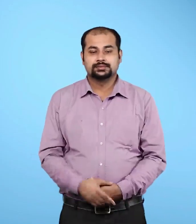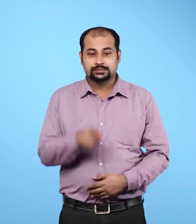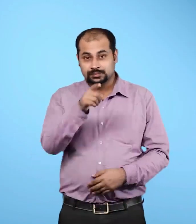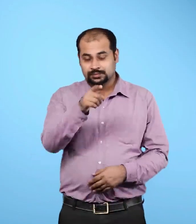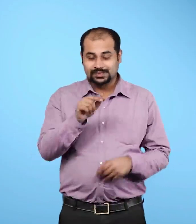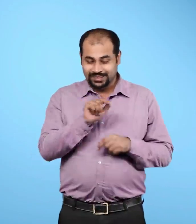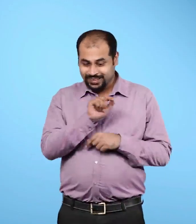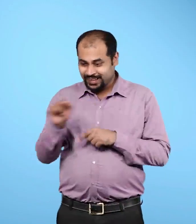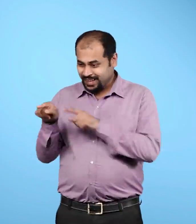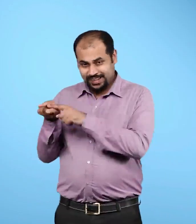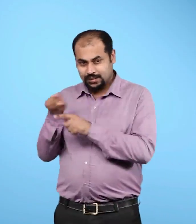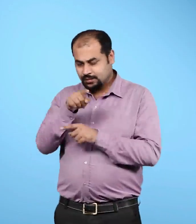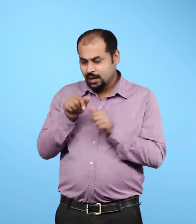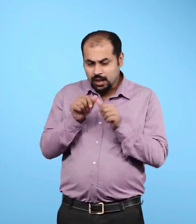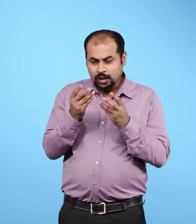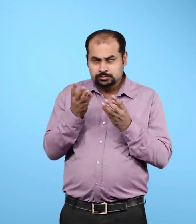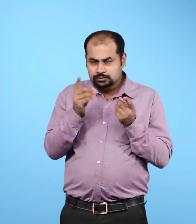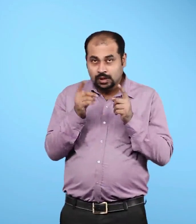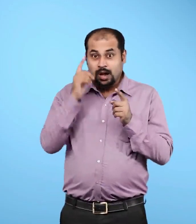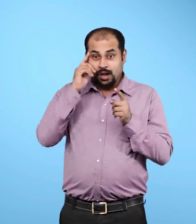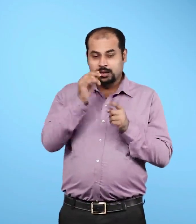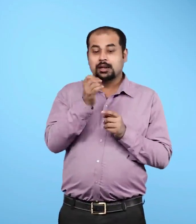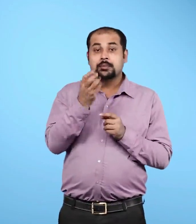Sonu has dash more beads than Arif.